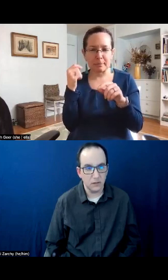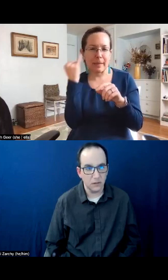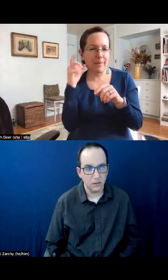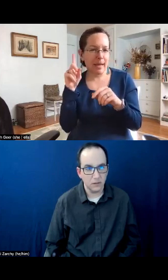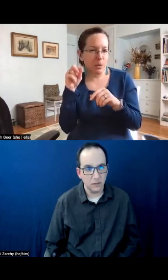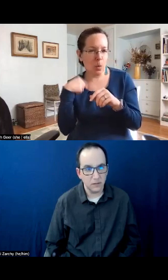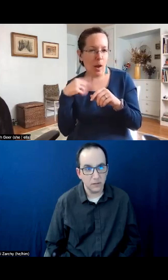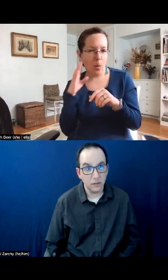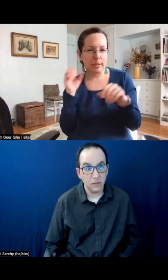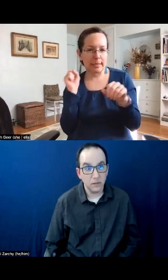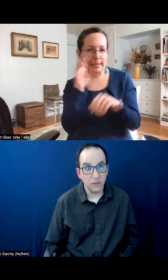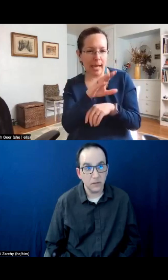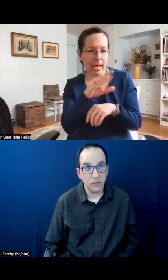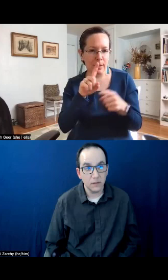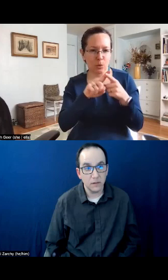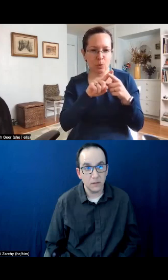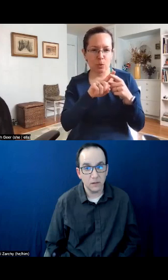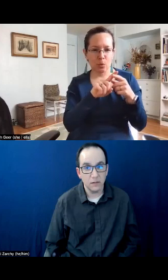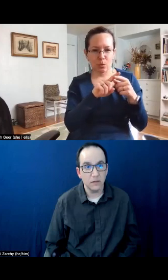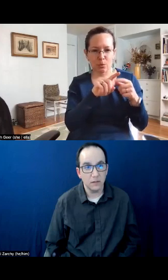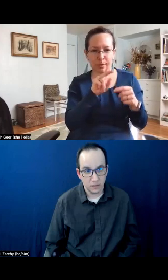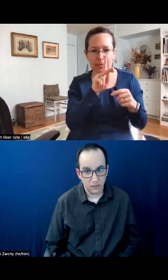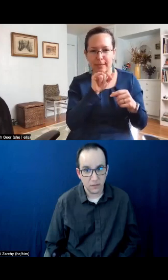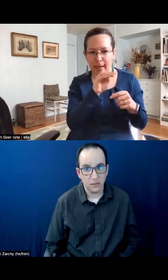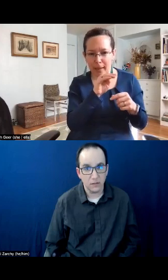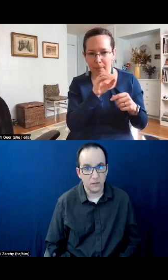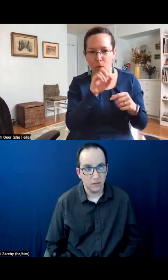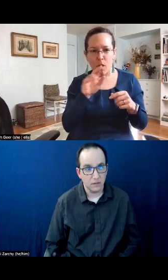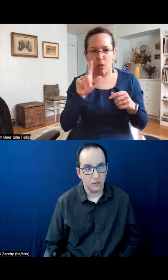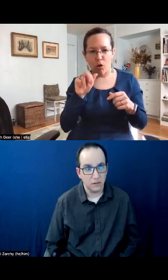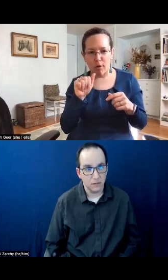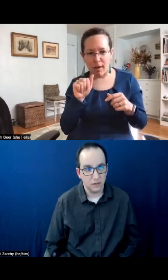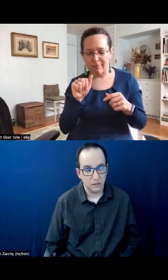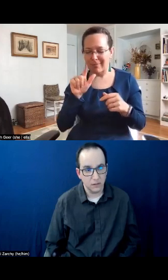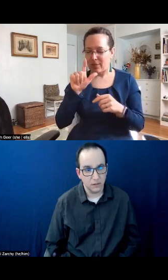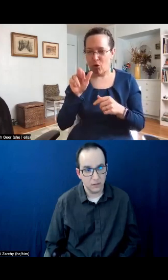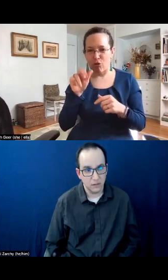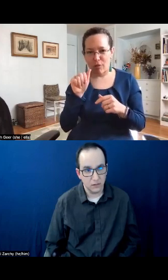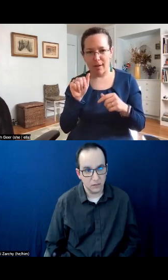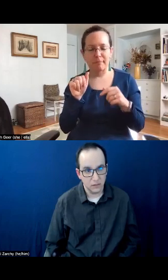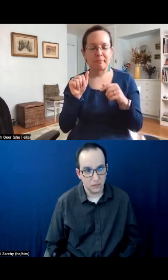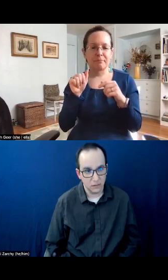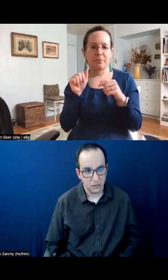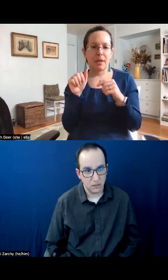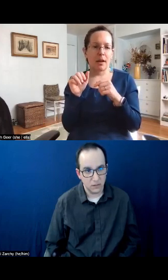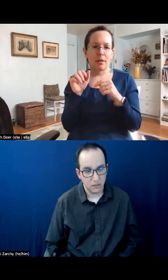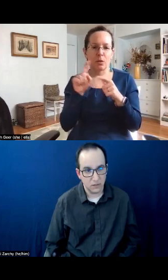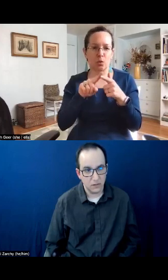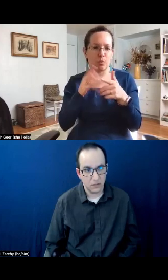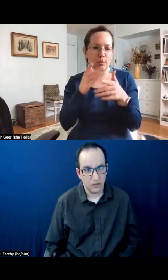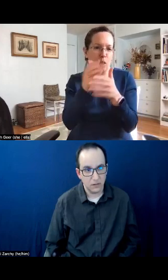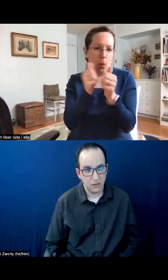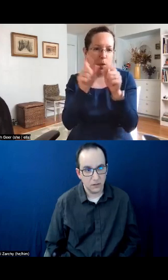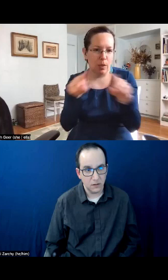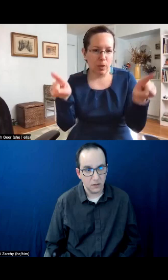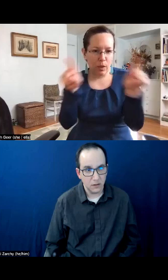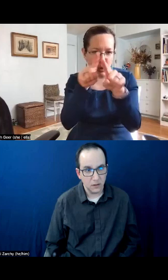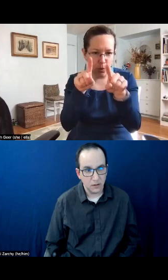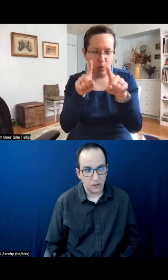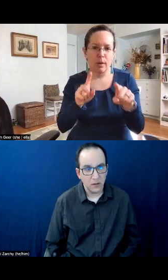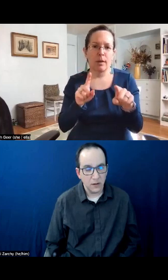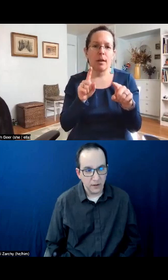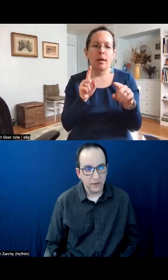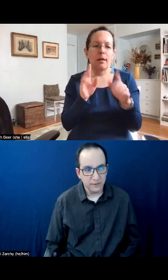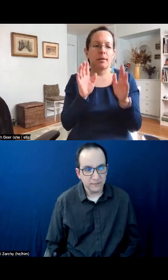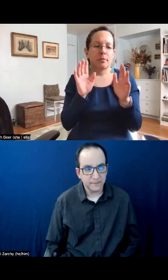I'm trying to think if I have some examples. If I do, I actually will send them to Kim or Laura and ask them to share them